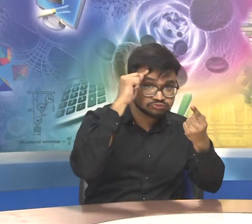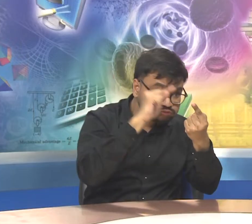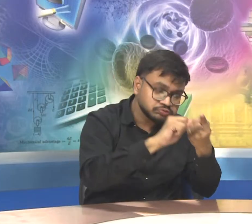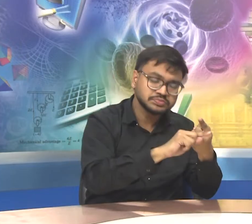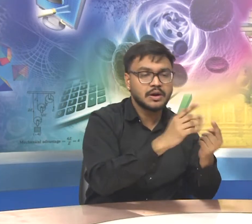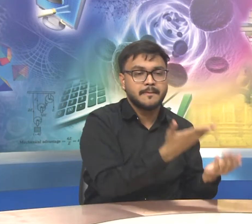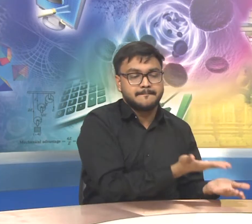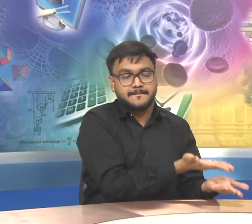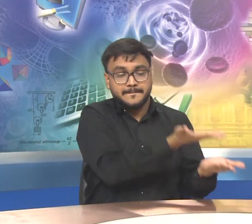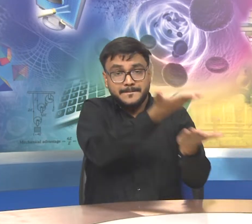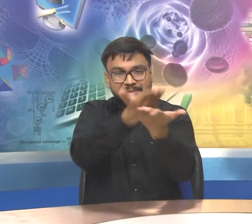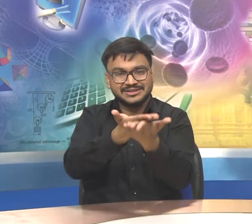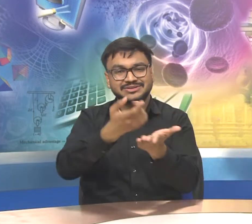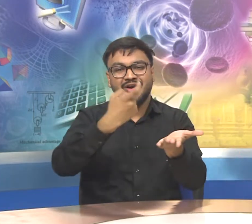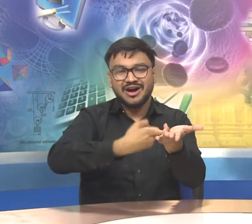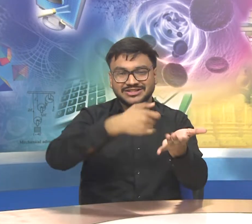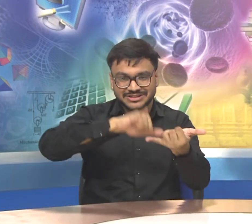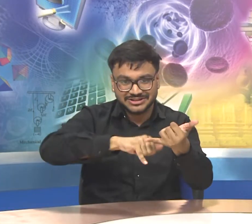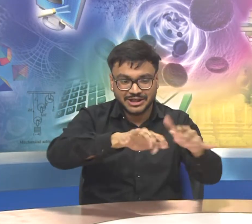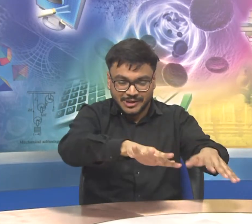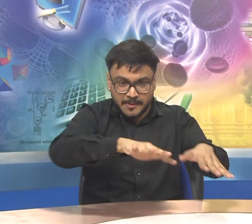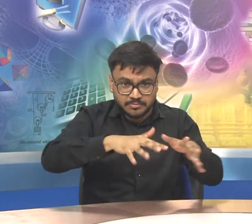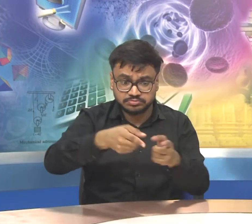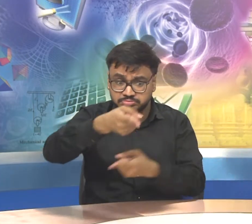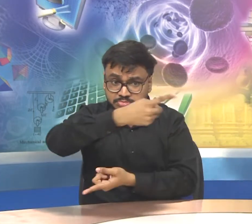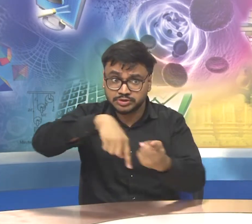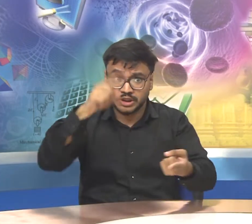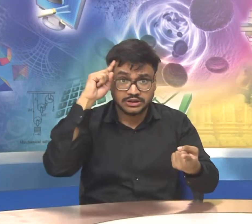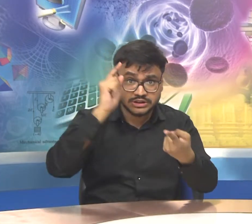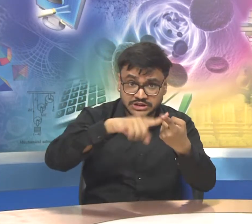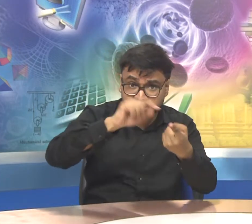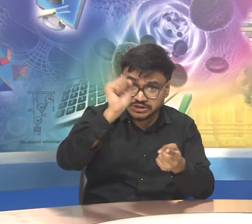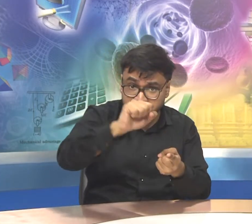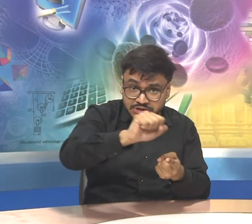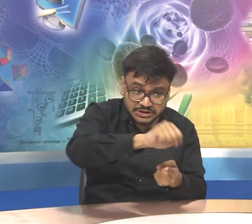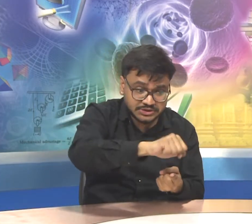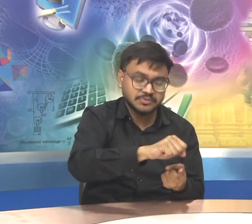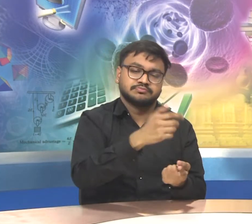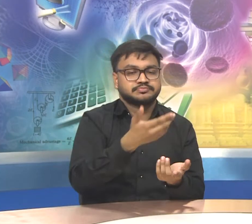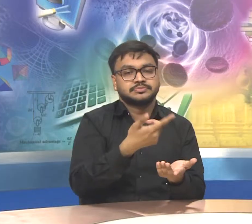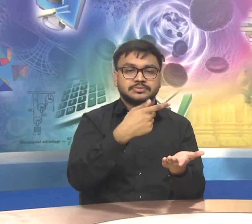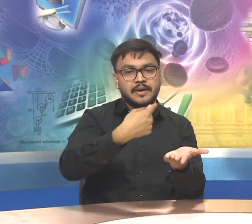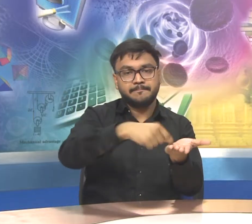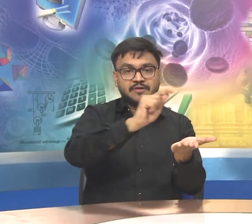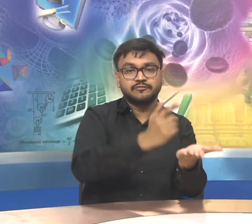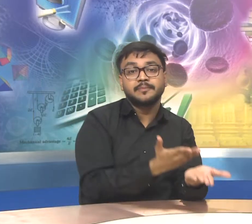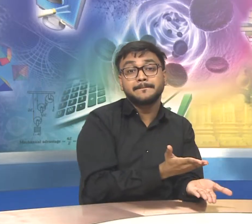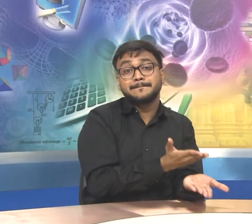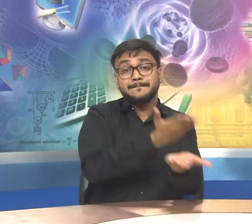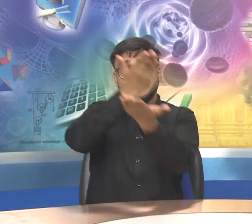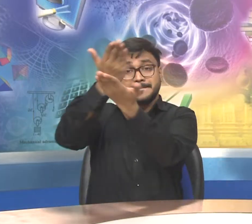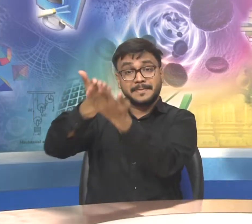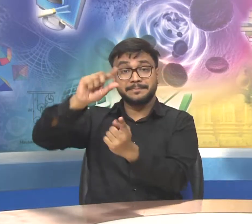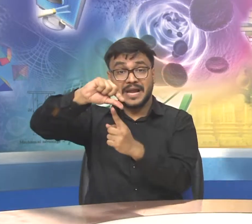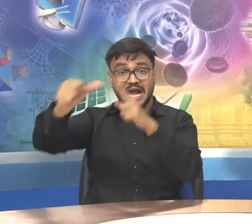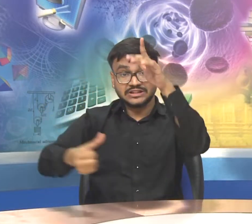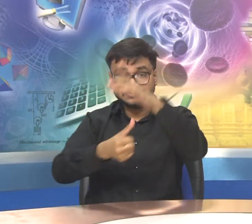presented to the President for such removal on the ground of proved